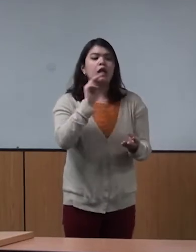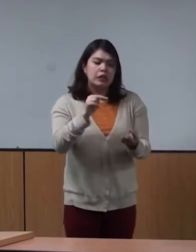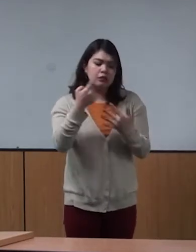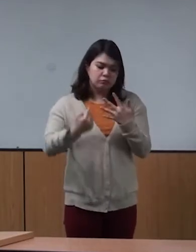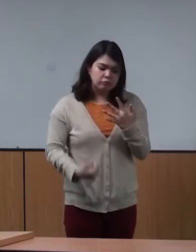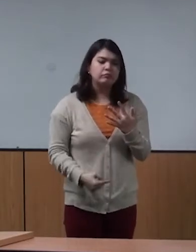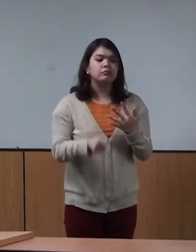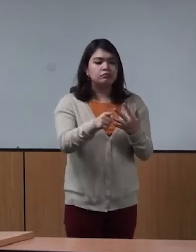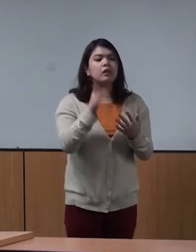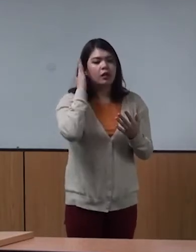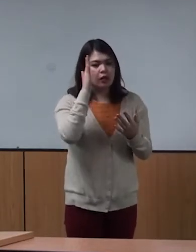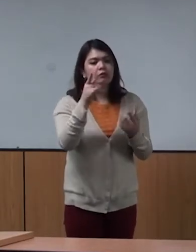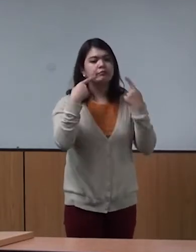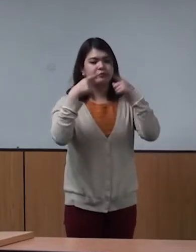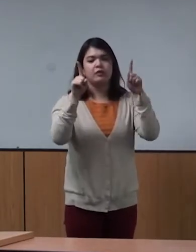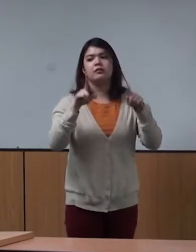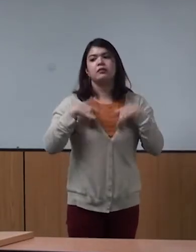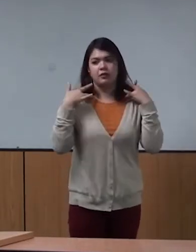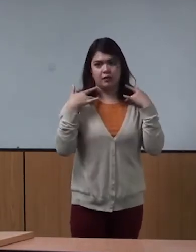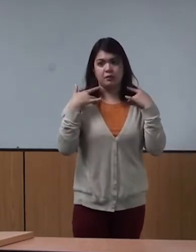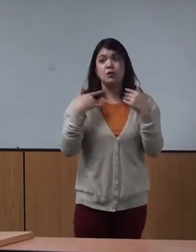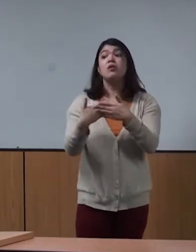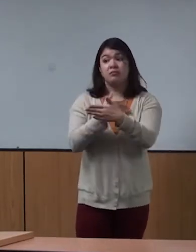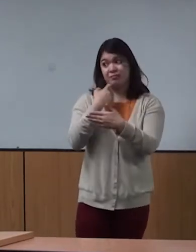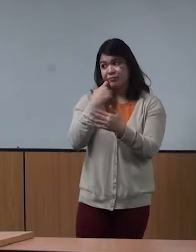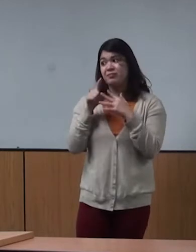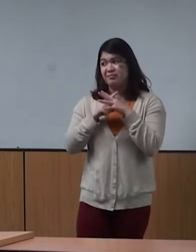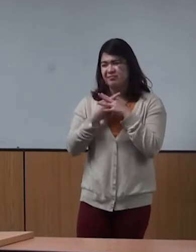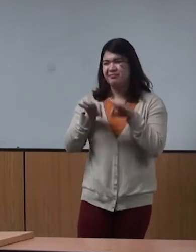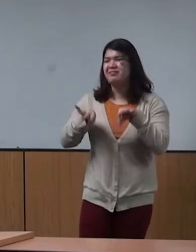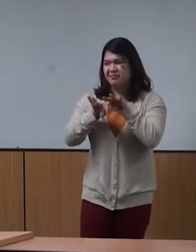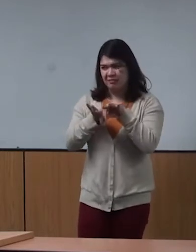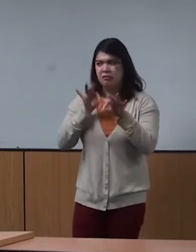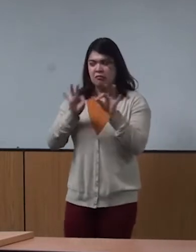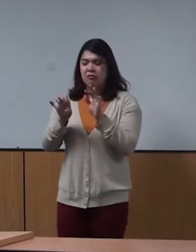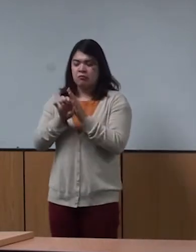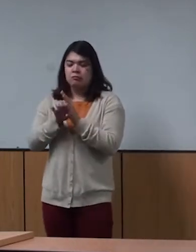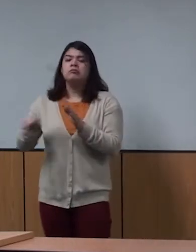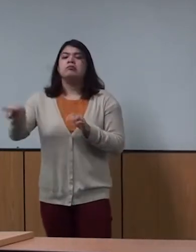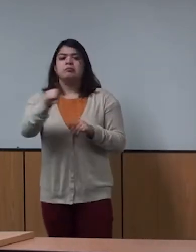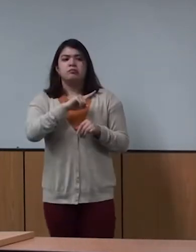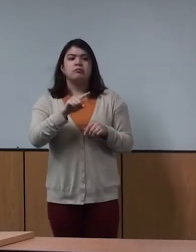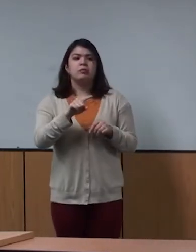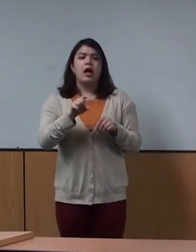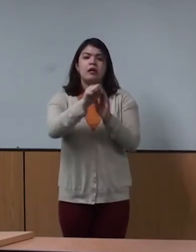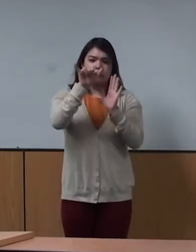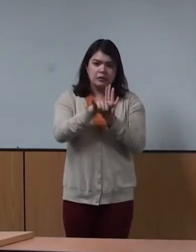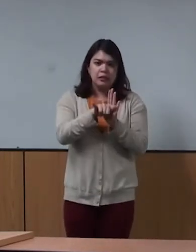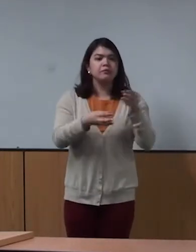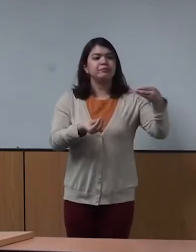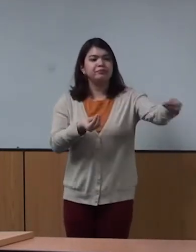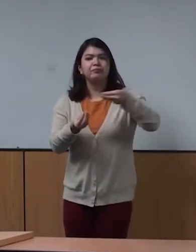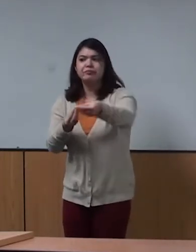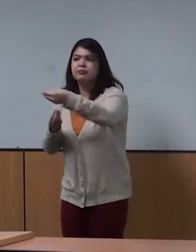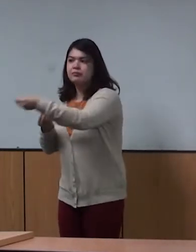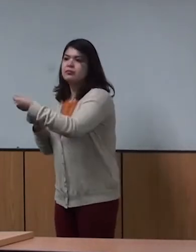ensure future success. That's why at the beginning, di ba, when we give syllabus, when syllabus